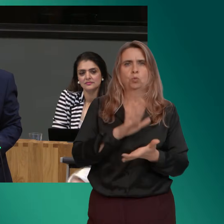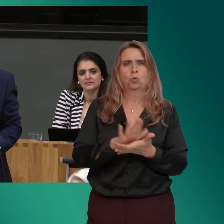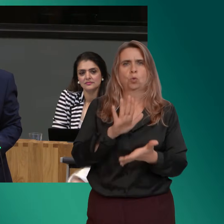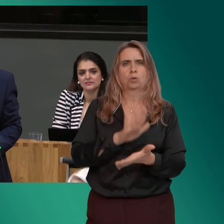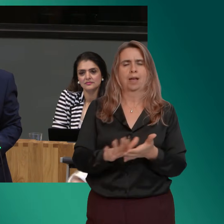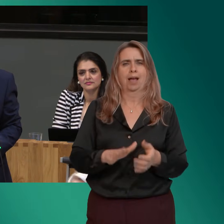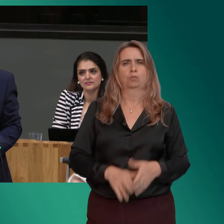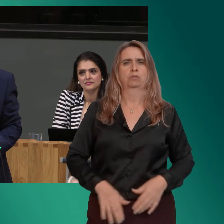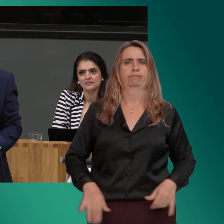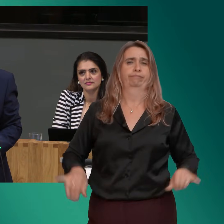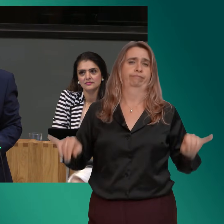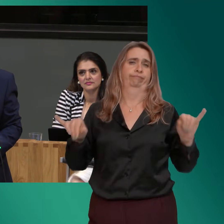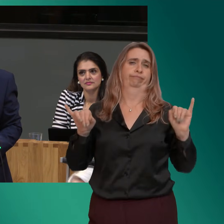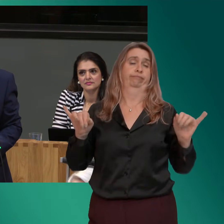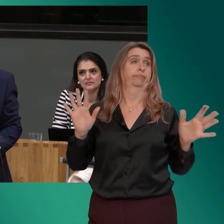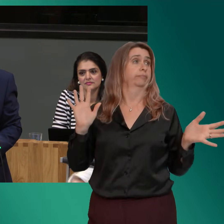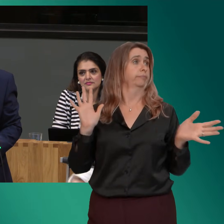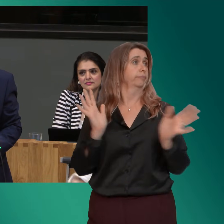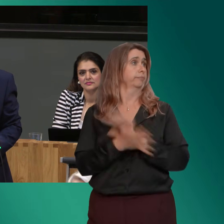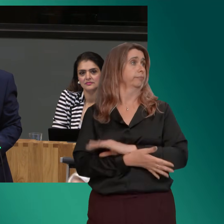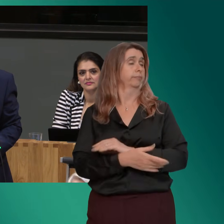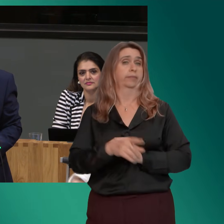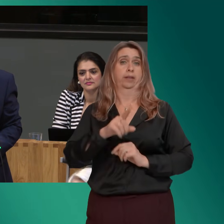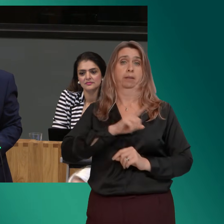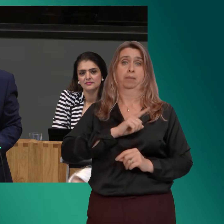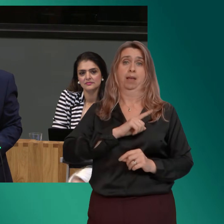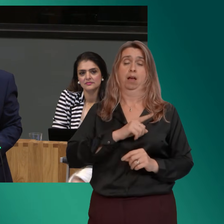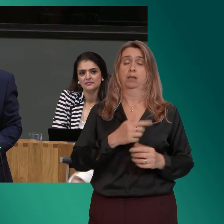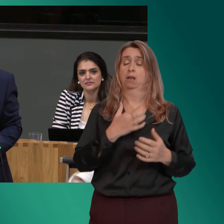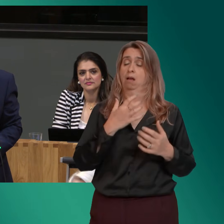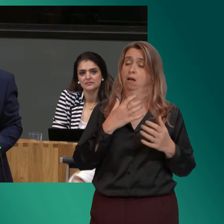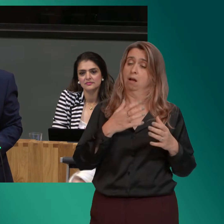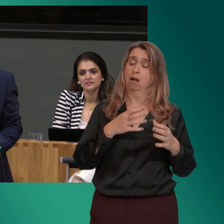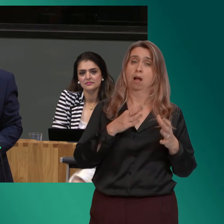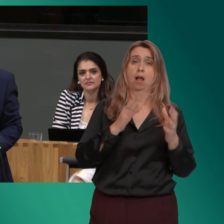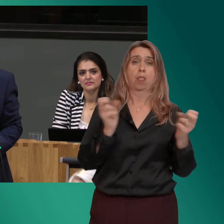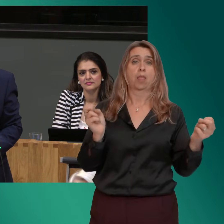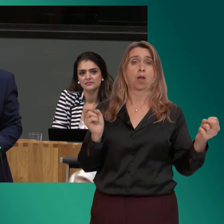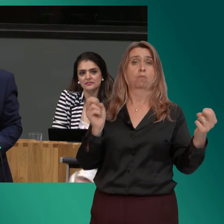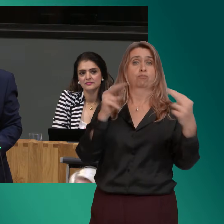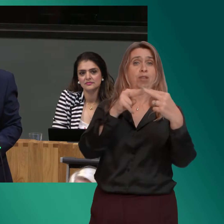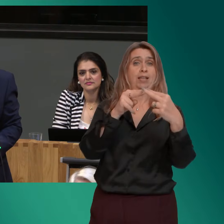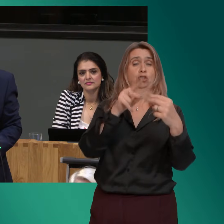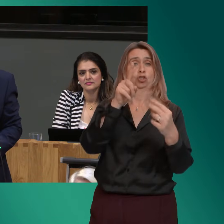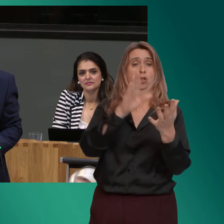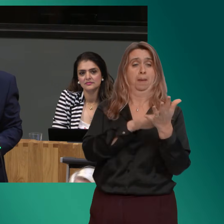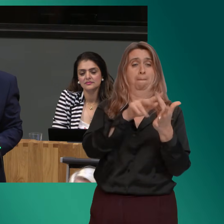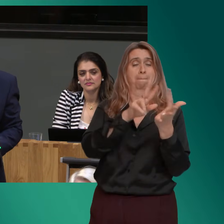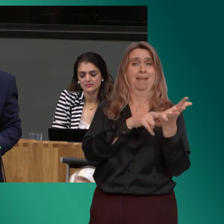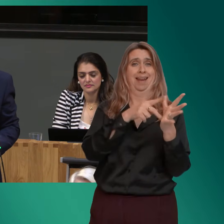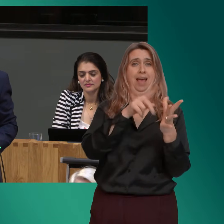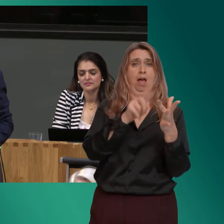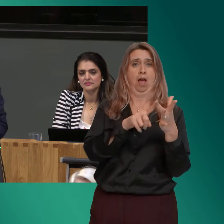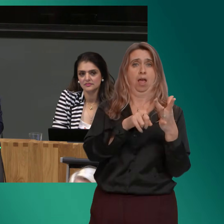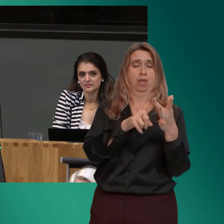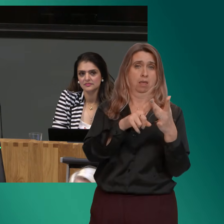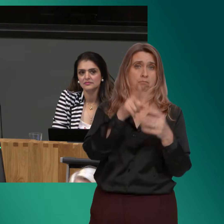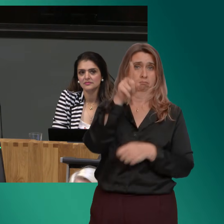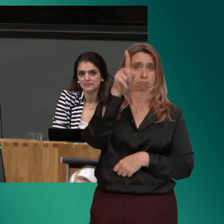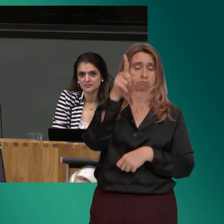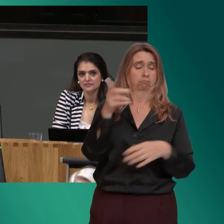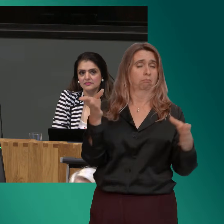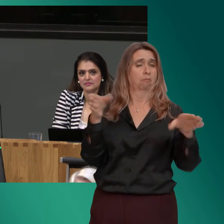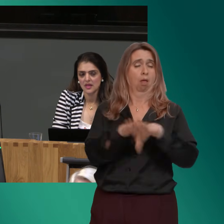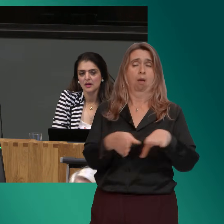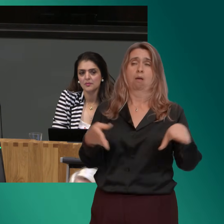repeated chaos as a result of the frequent closure of the Menai Suspension Bridge? It's causing misery for residents,